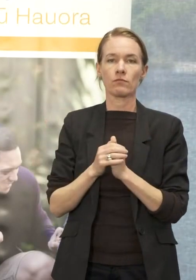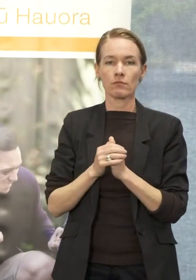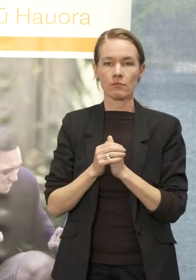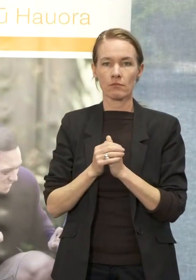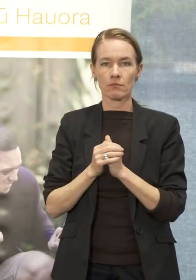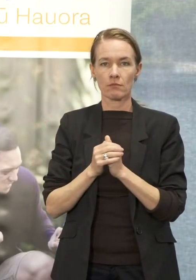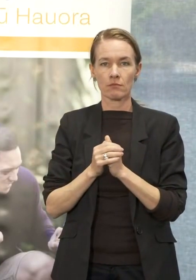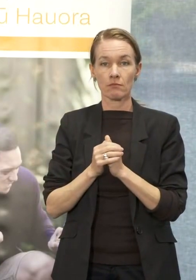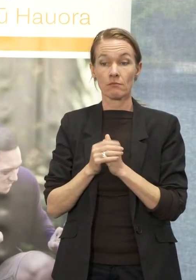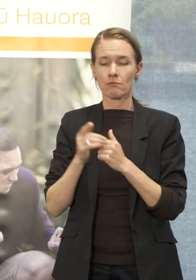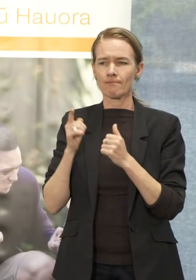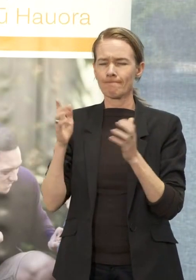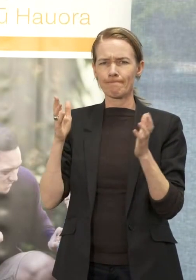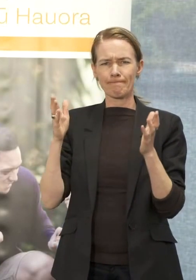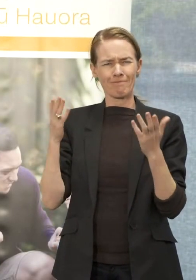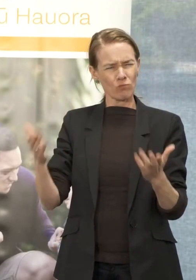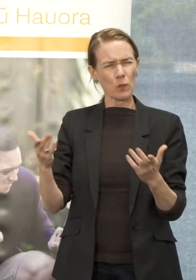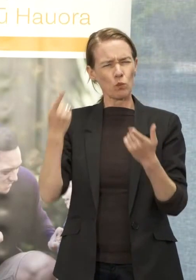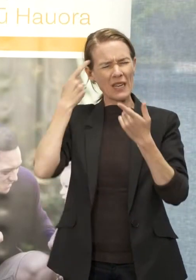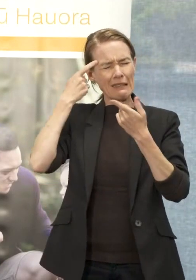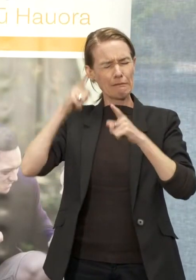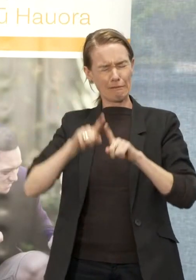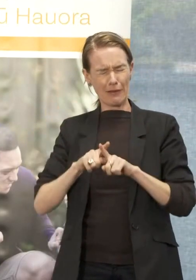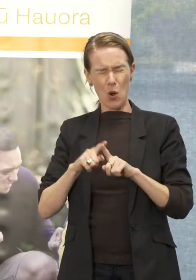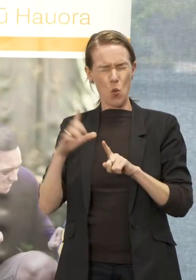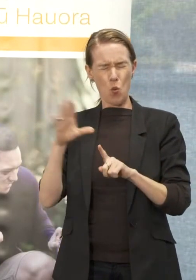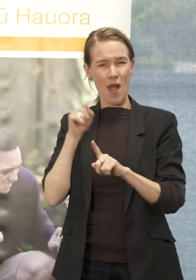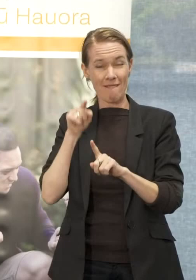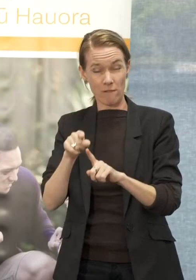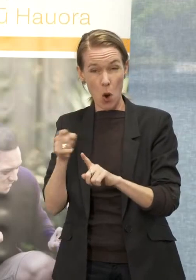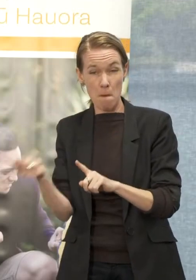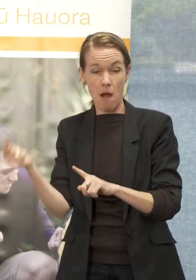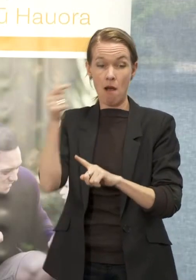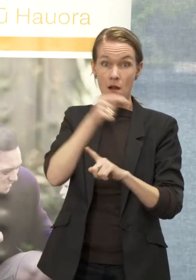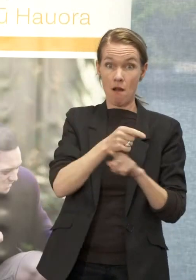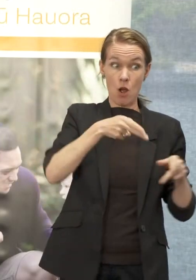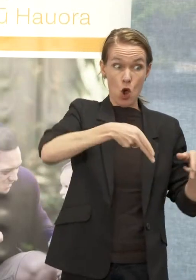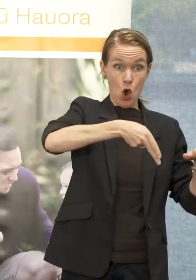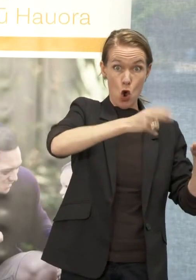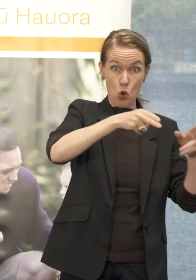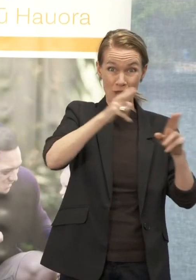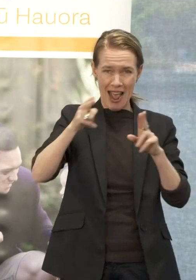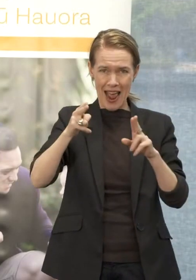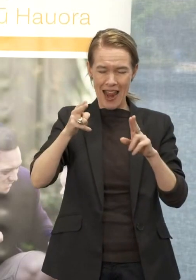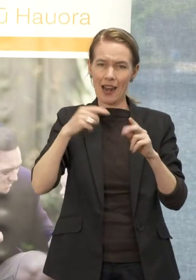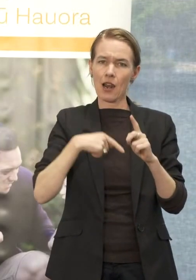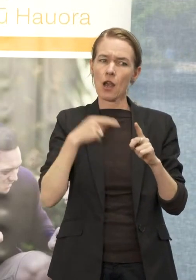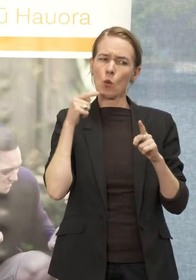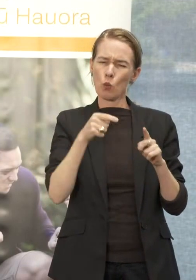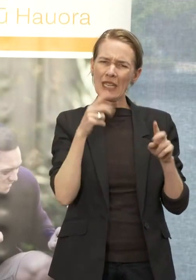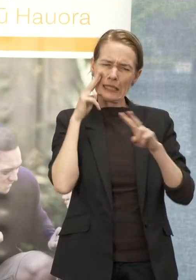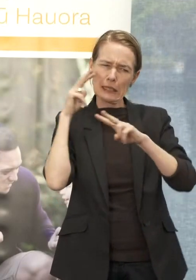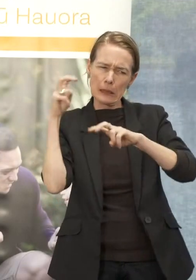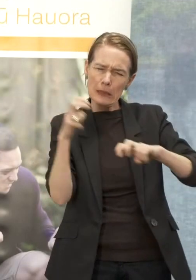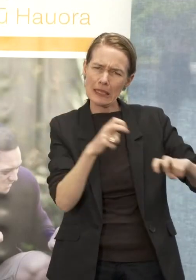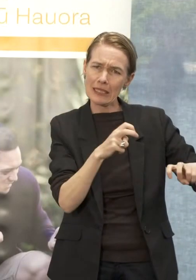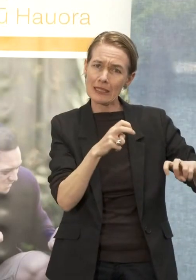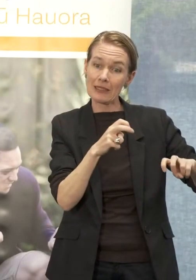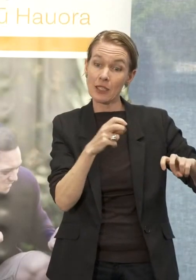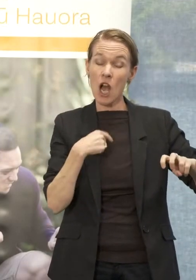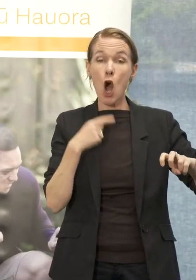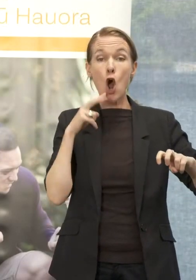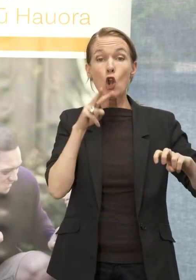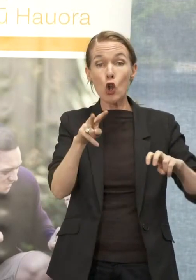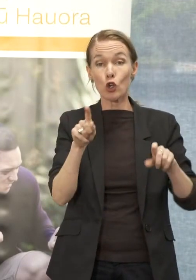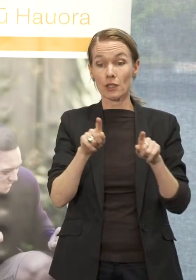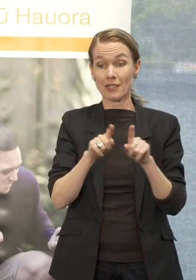Investigations at the managed isolation facility show that the case, who was reported on September the 23rd, was